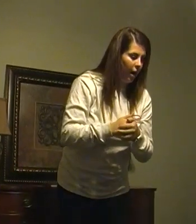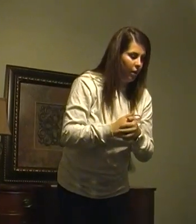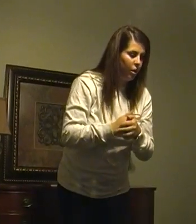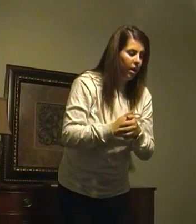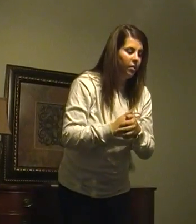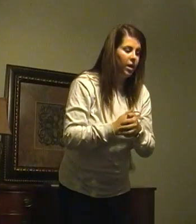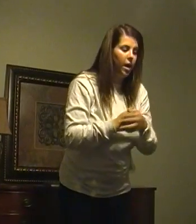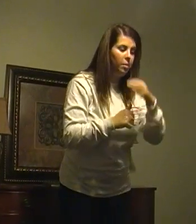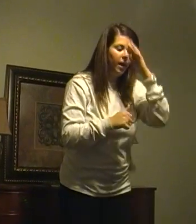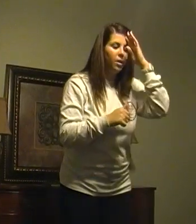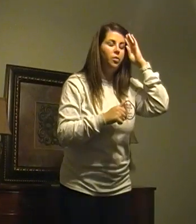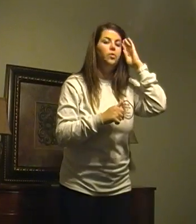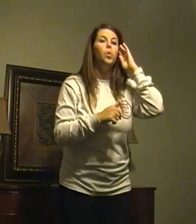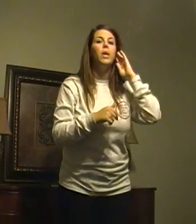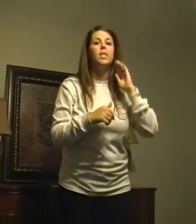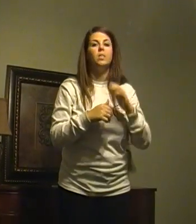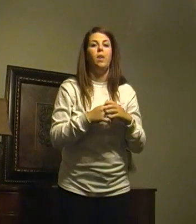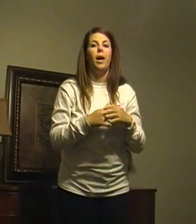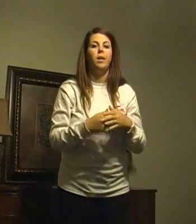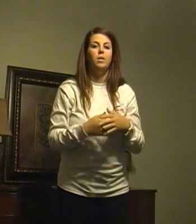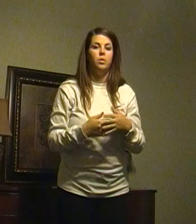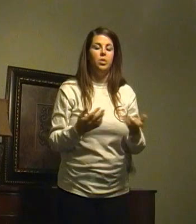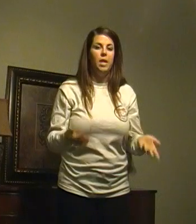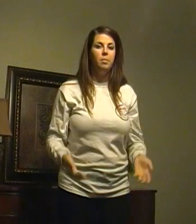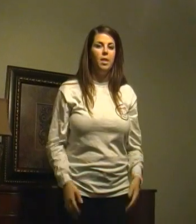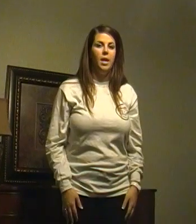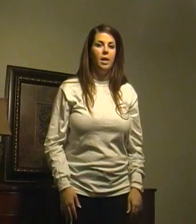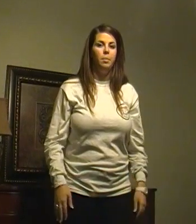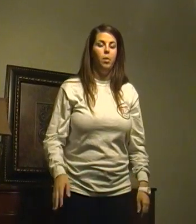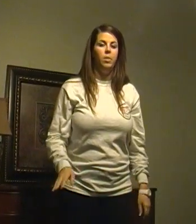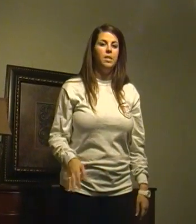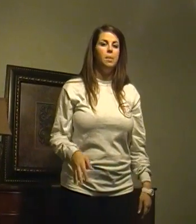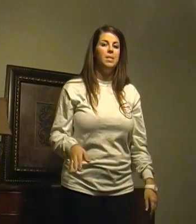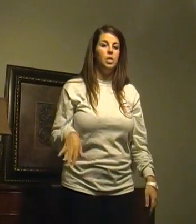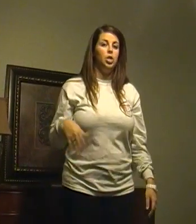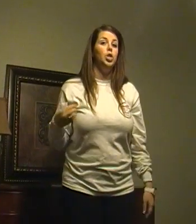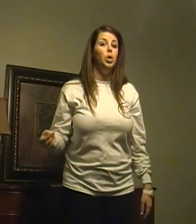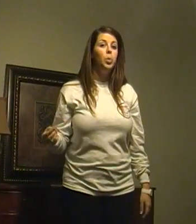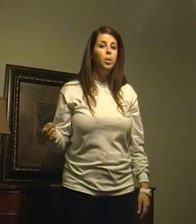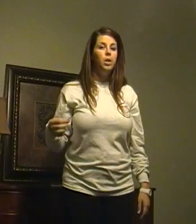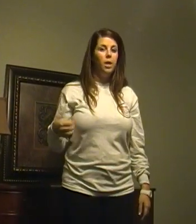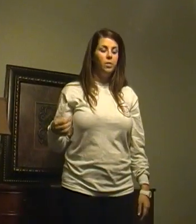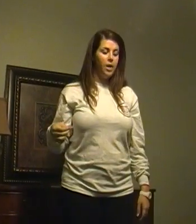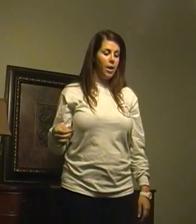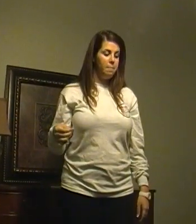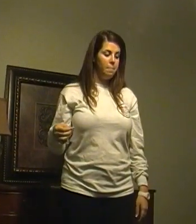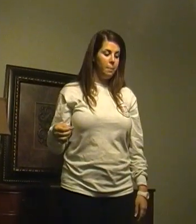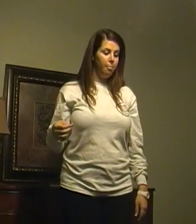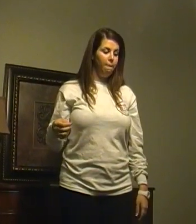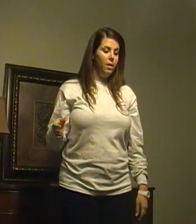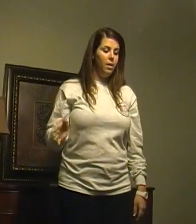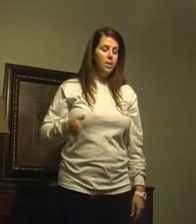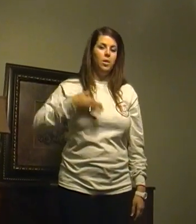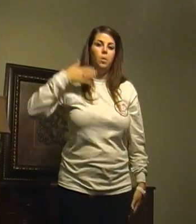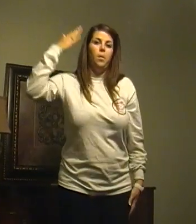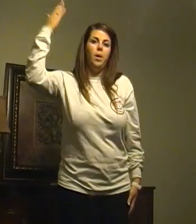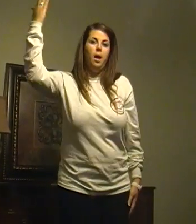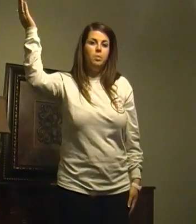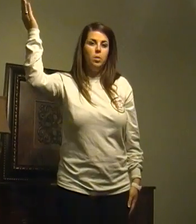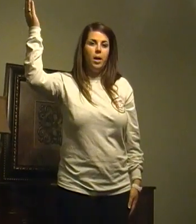Alright, could have come like a forest fire. So same thing, but this time it says you could have come. So we're going up to where